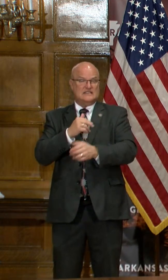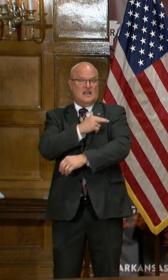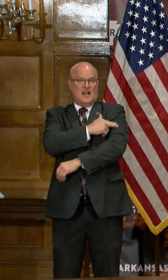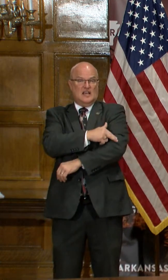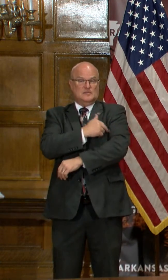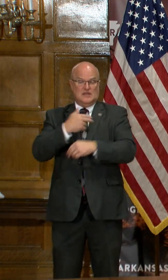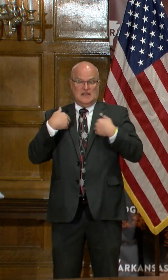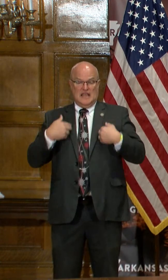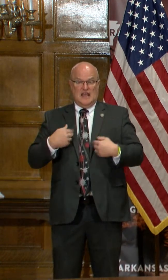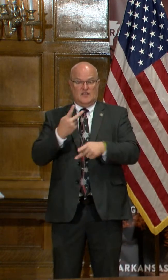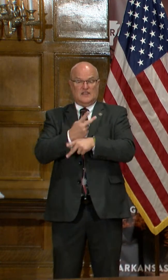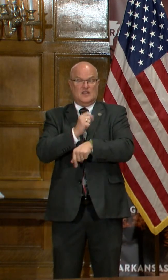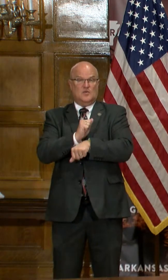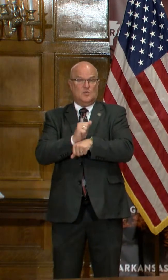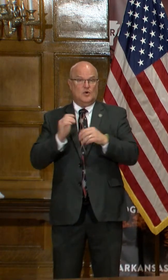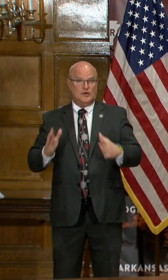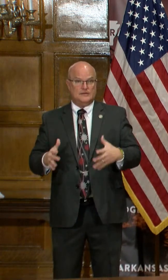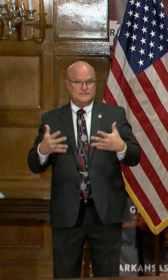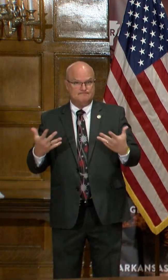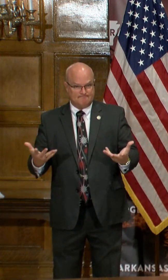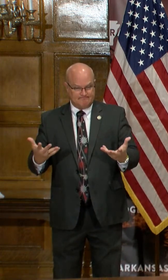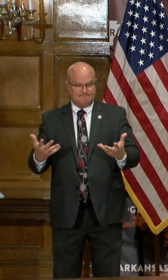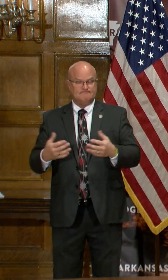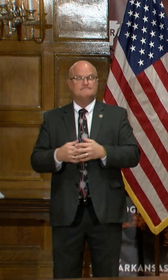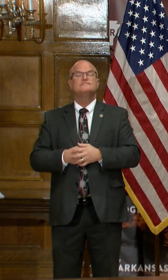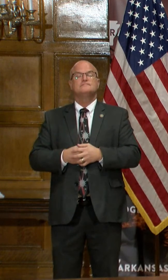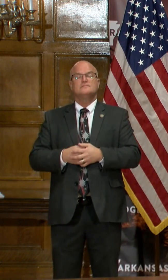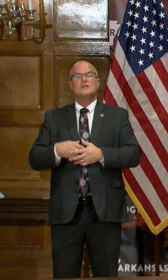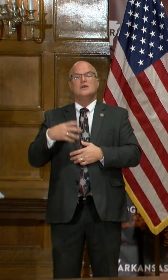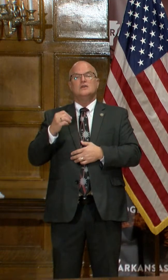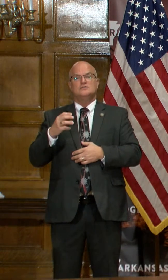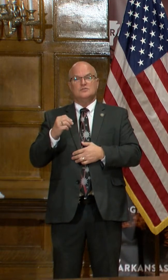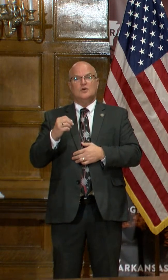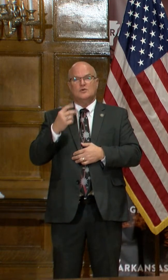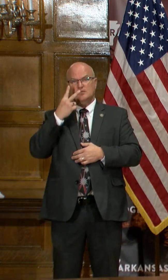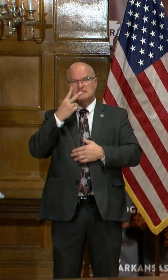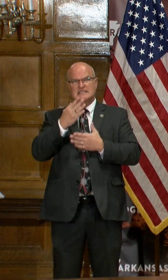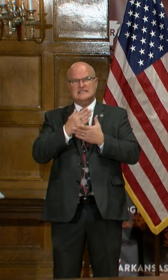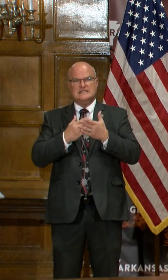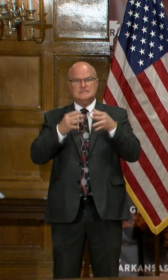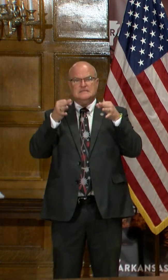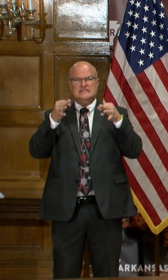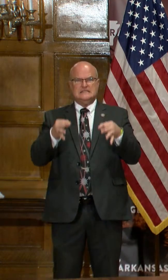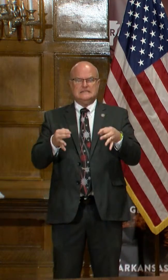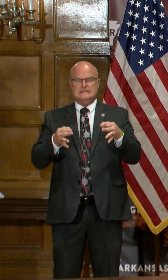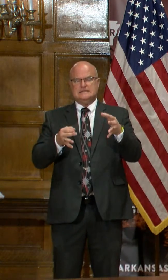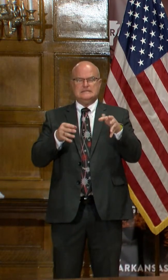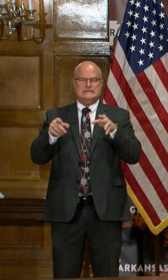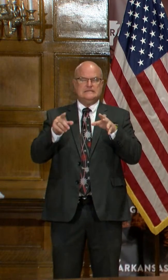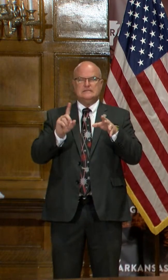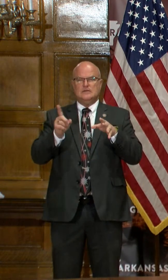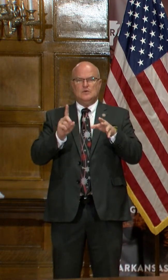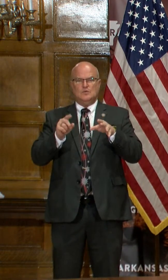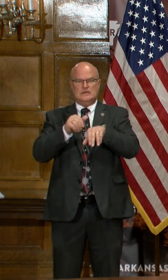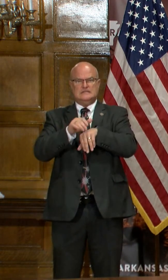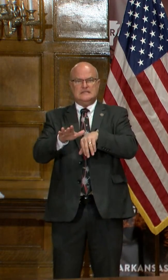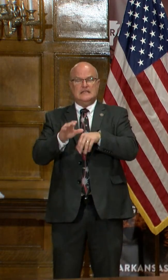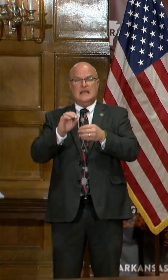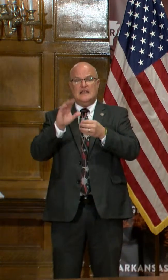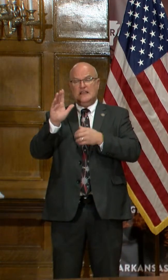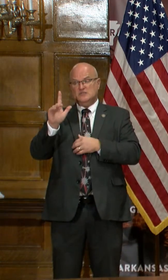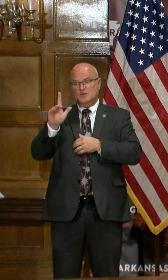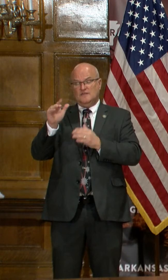and healthcare workers, and so you can see some decisions have to be made. Now, that number